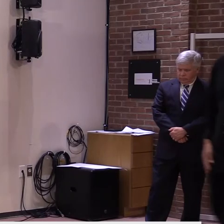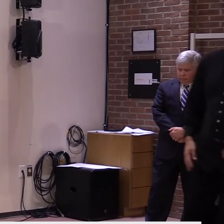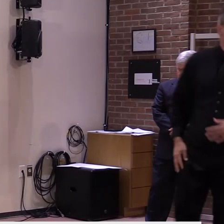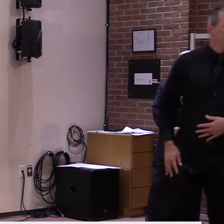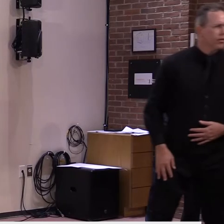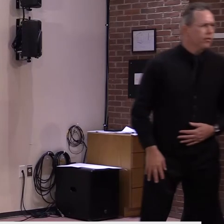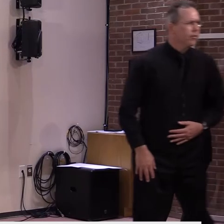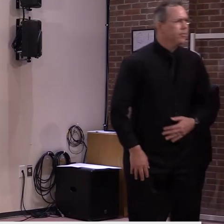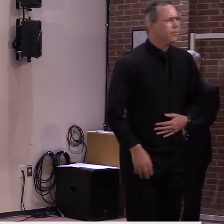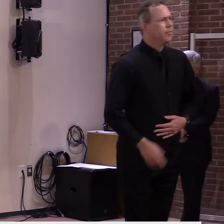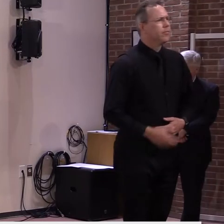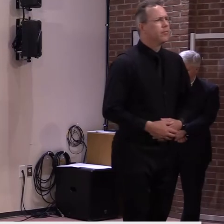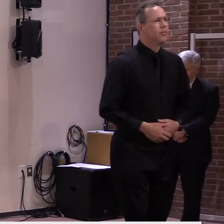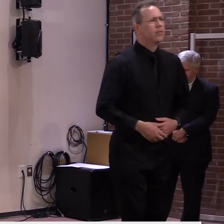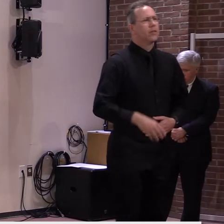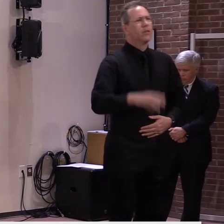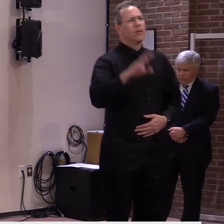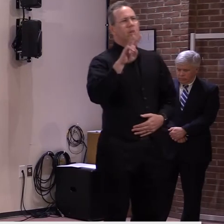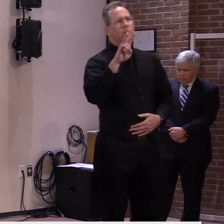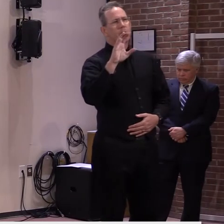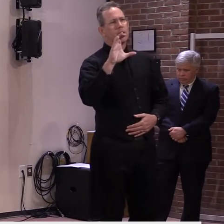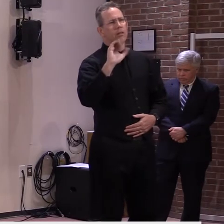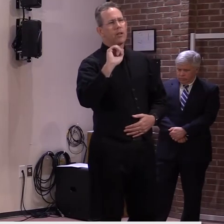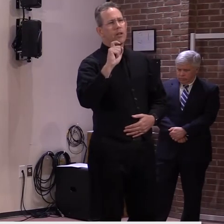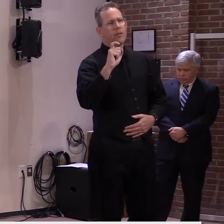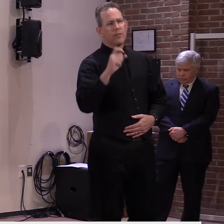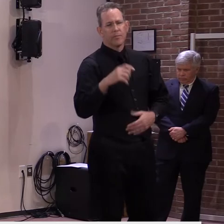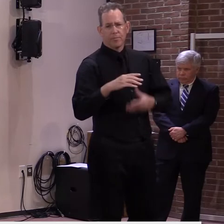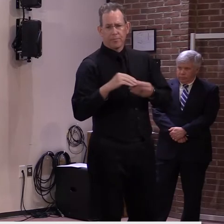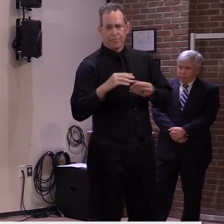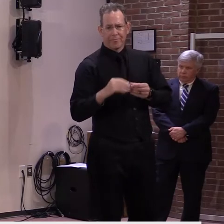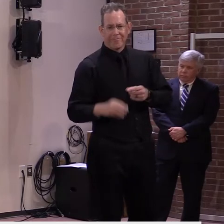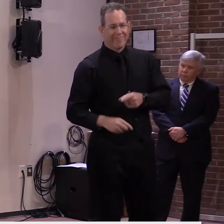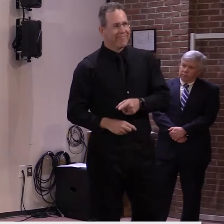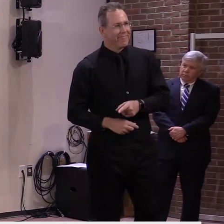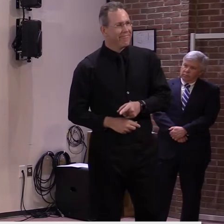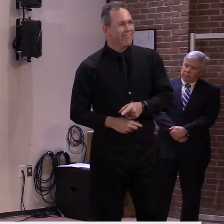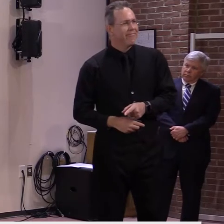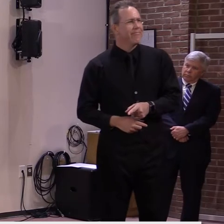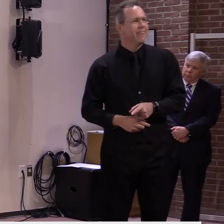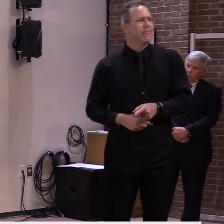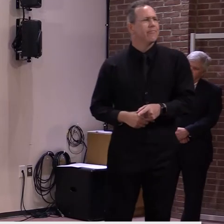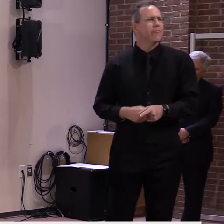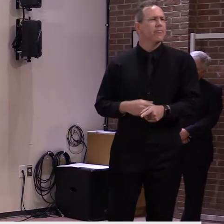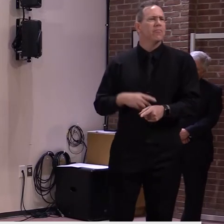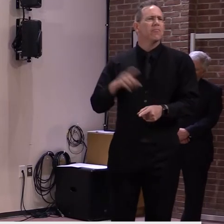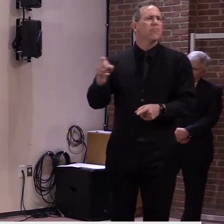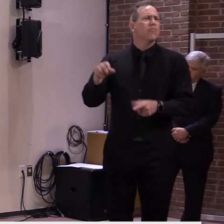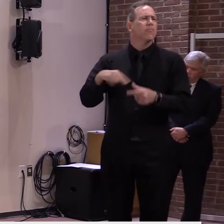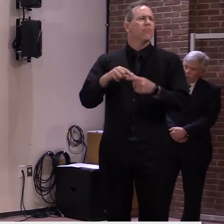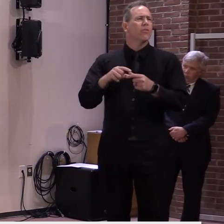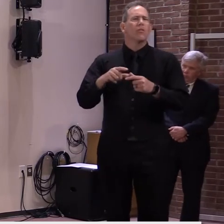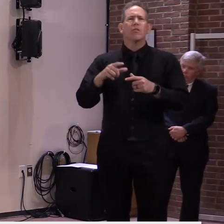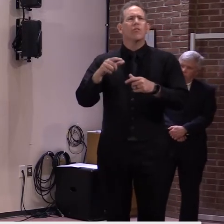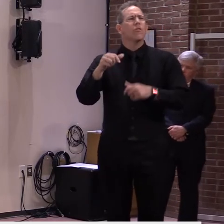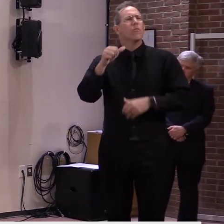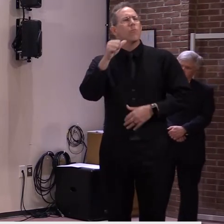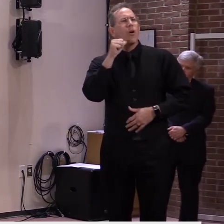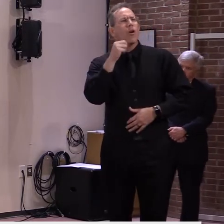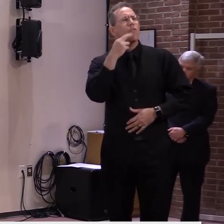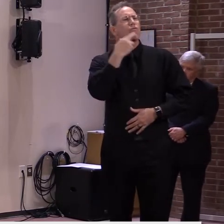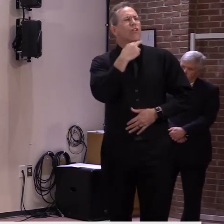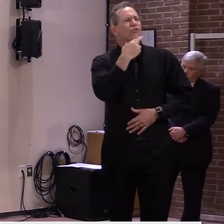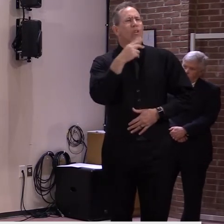Governor, I asked you a few weeks ago about curfew restrictions on bars and restaurants. I'm wondering if you've given any more thought to setting a deadline for when those